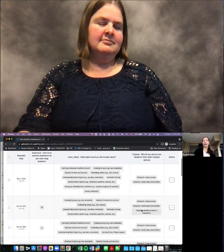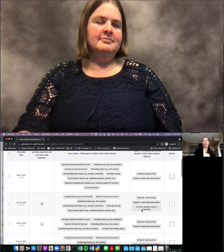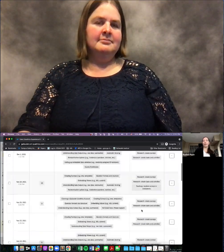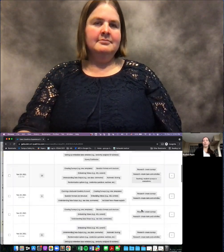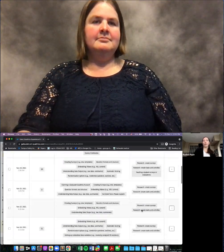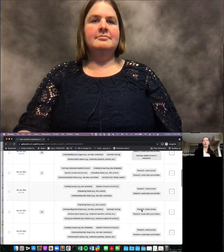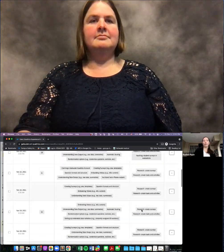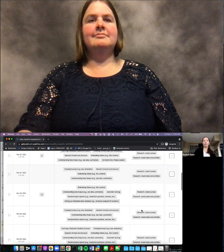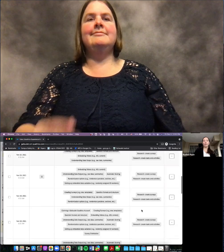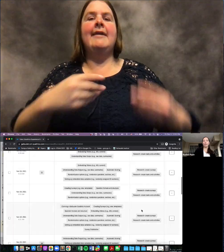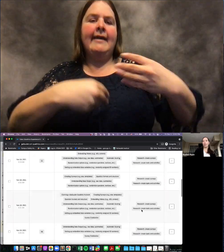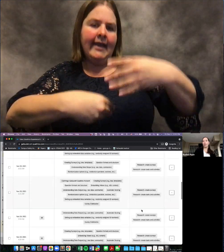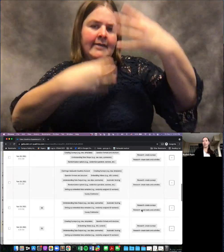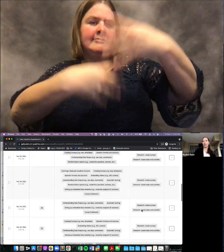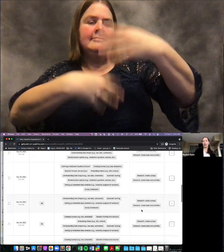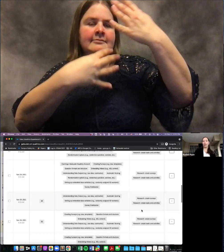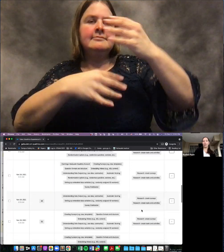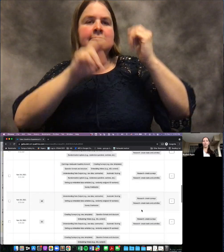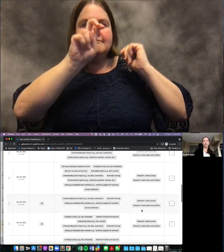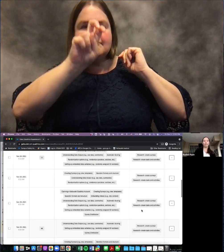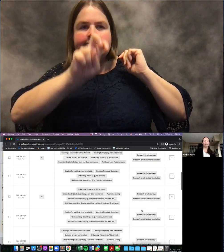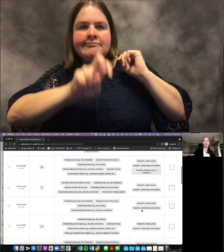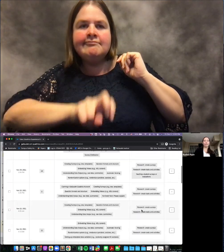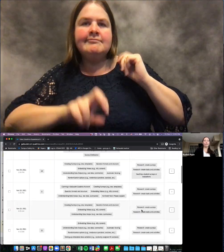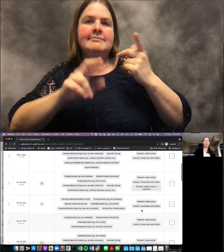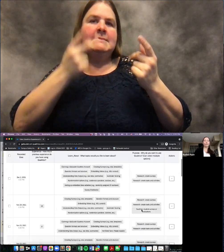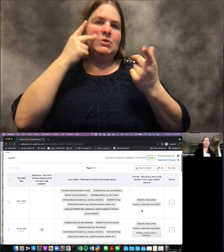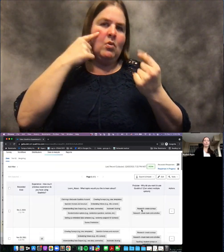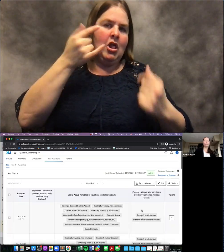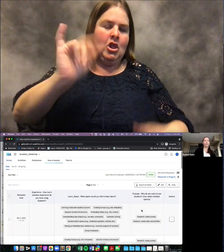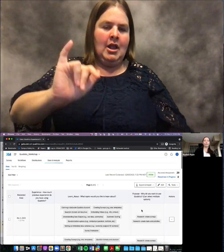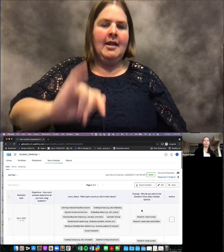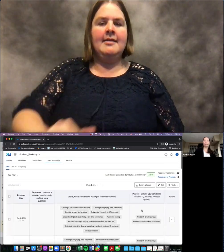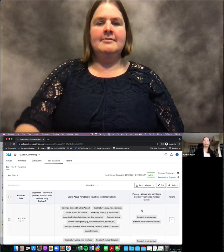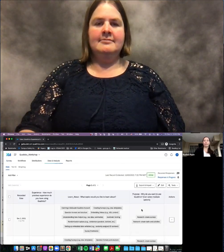And I can go through and see what those look like.